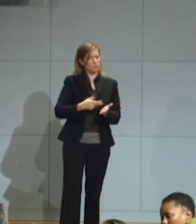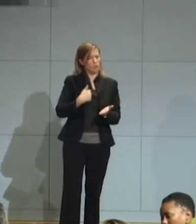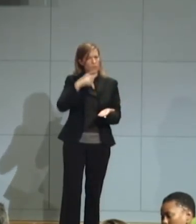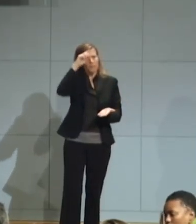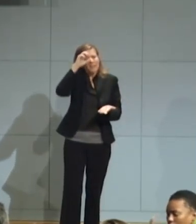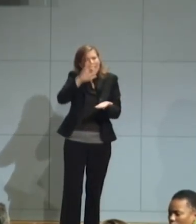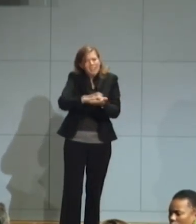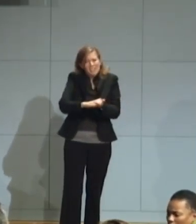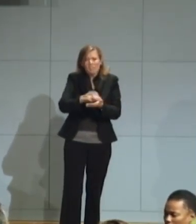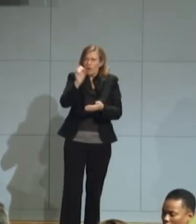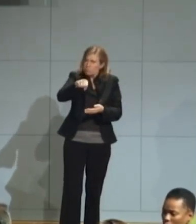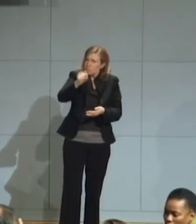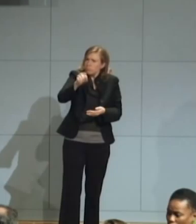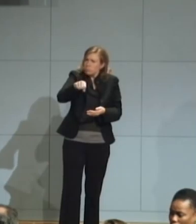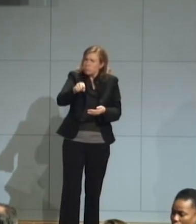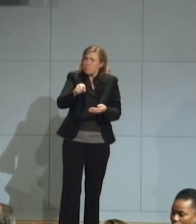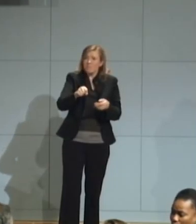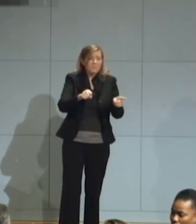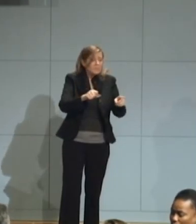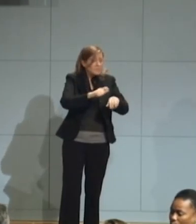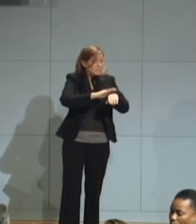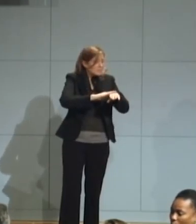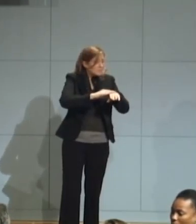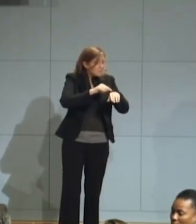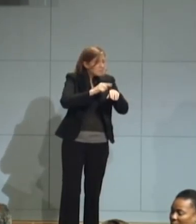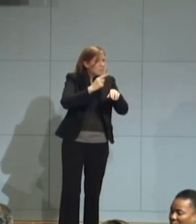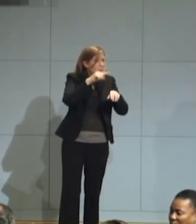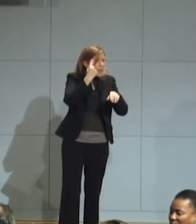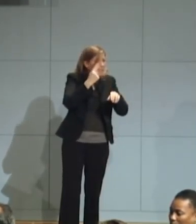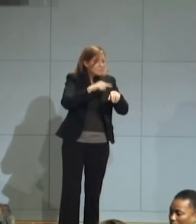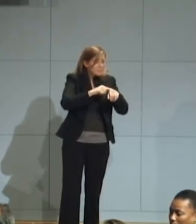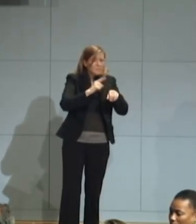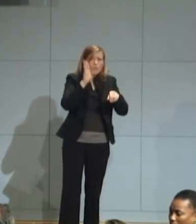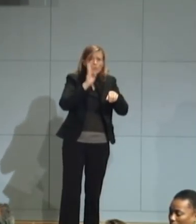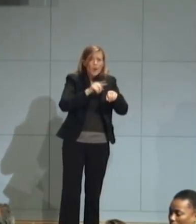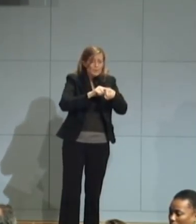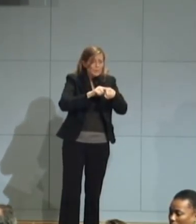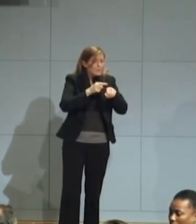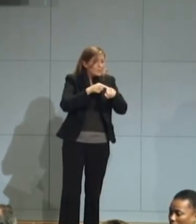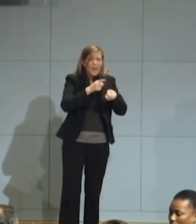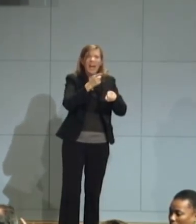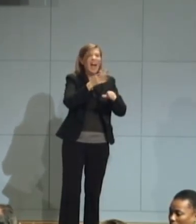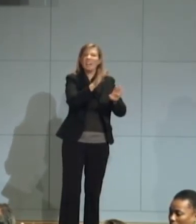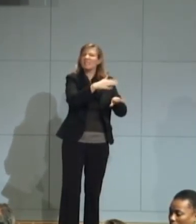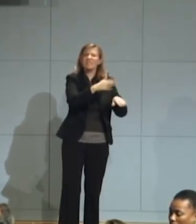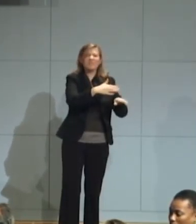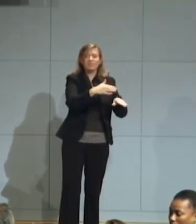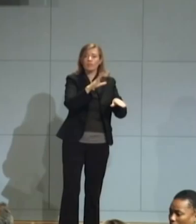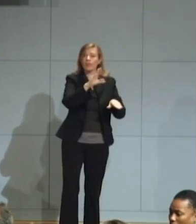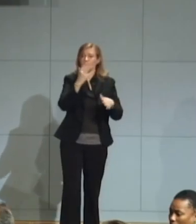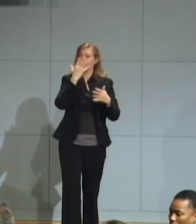believed that everyone was equal, all men, quote unquote, created equal. Right? But out of the other side of our mouth and in